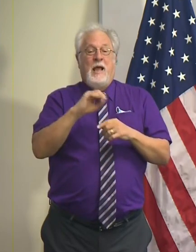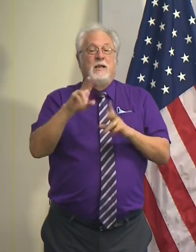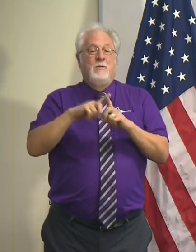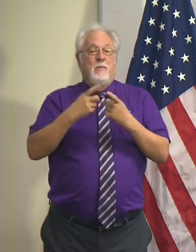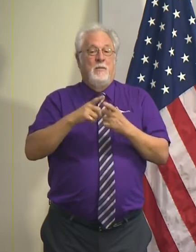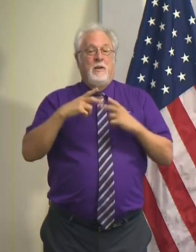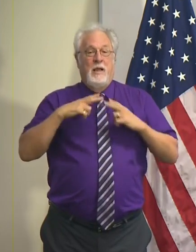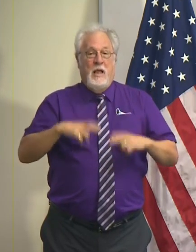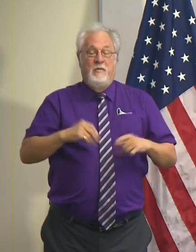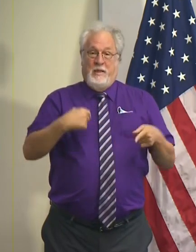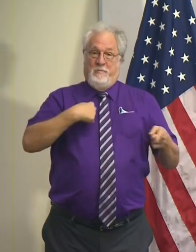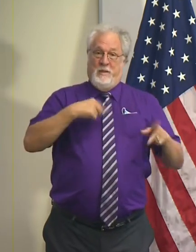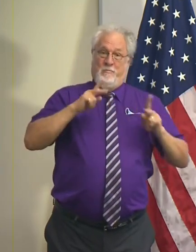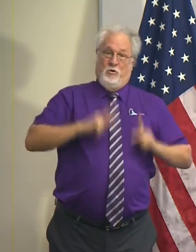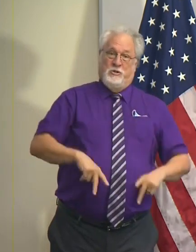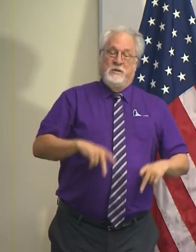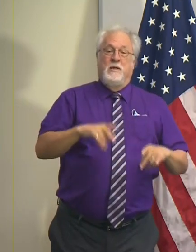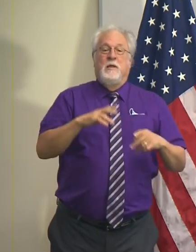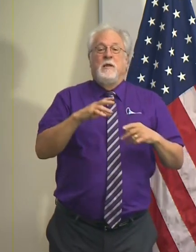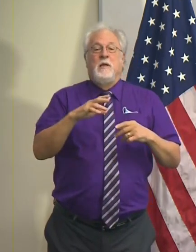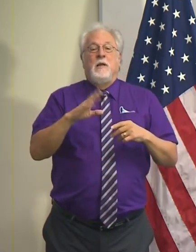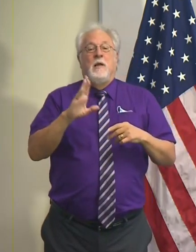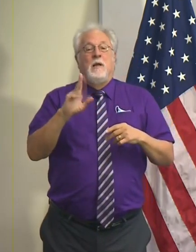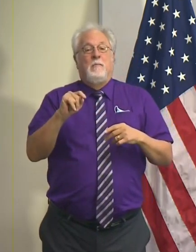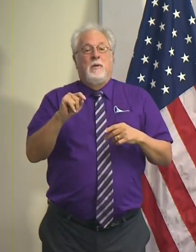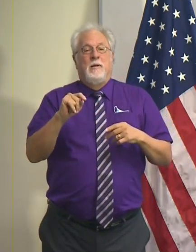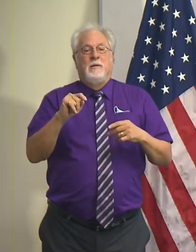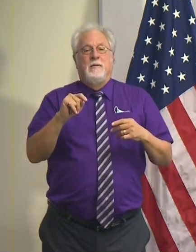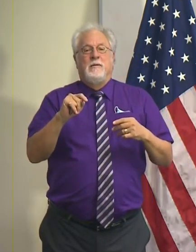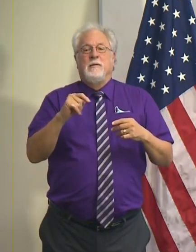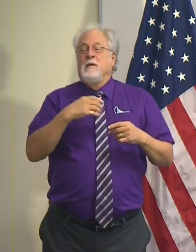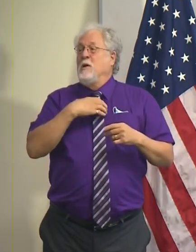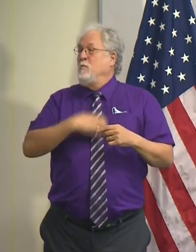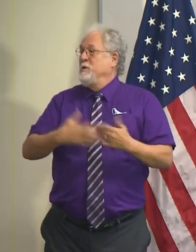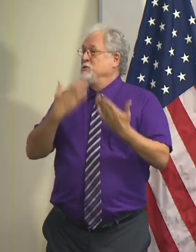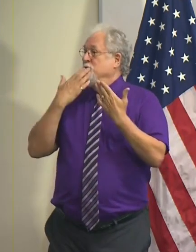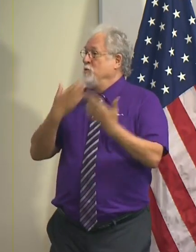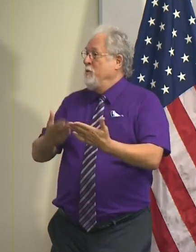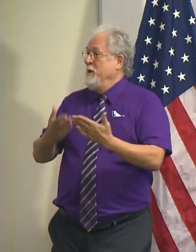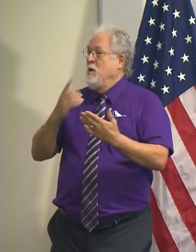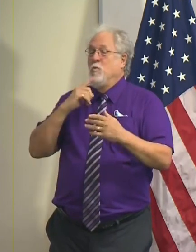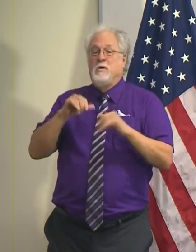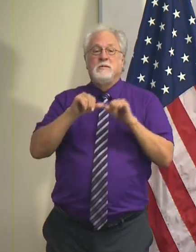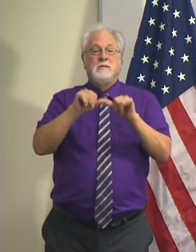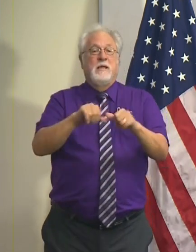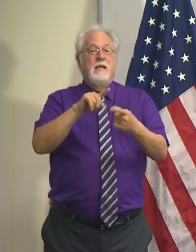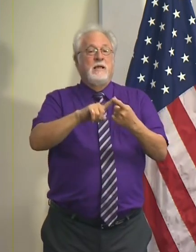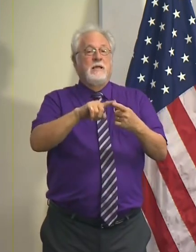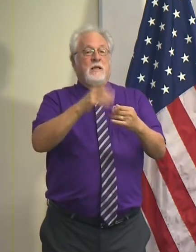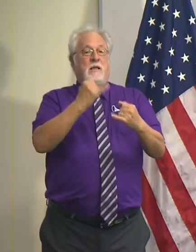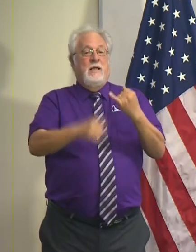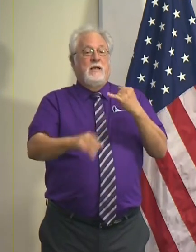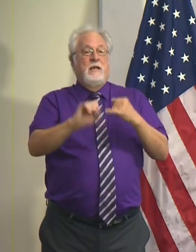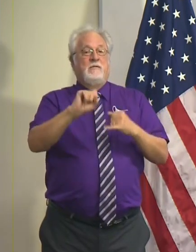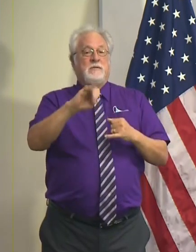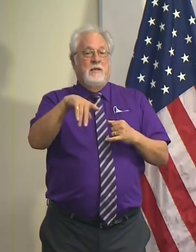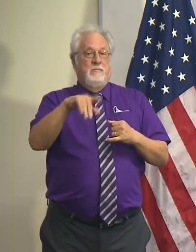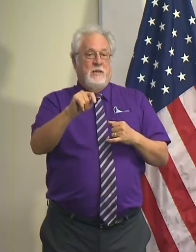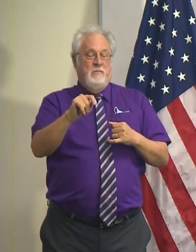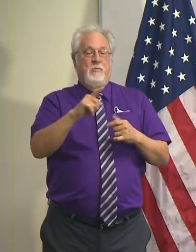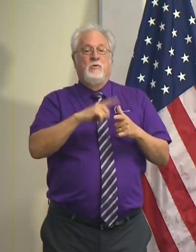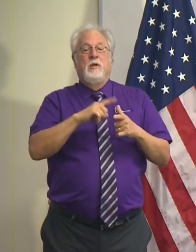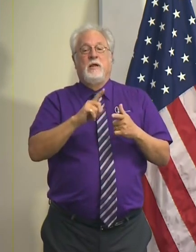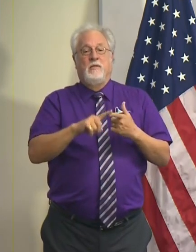Health and to me personally. But I certainly wish you well. He will be here till the end of the month,